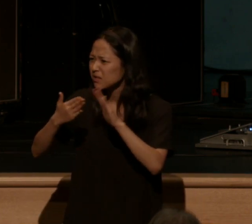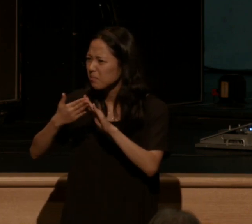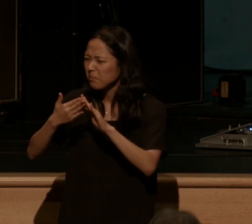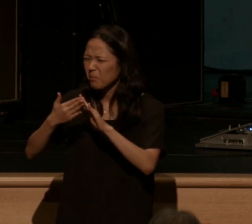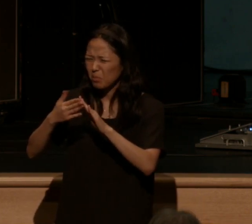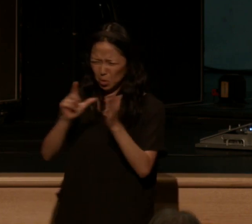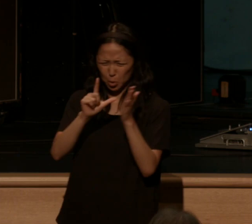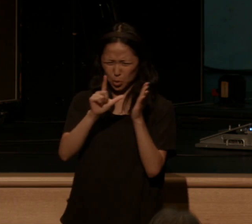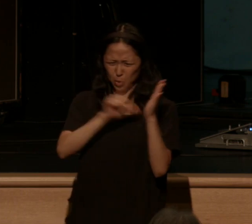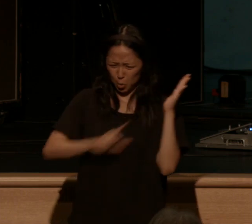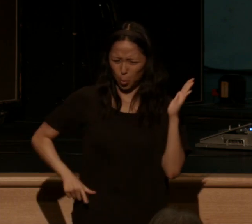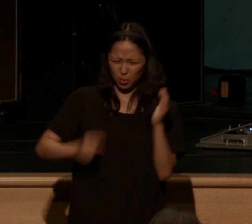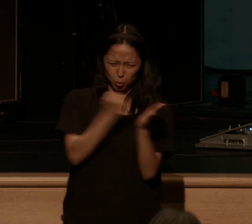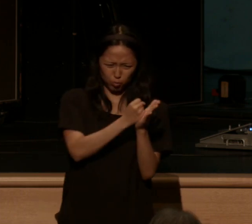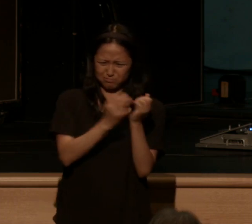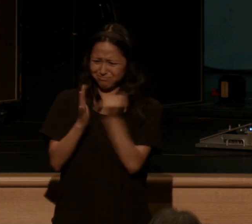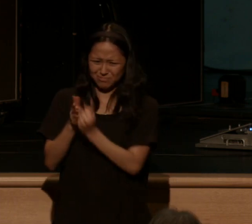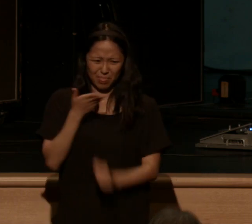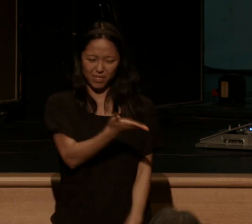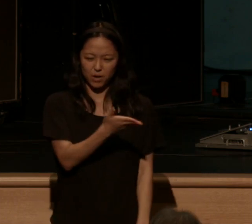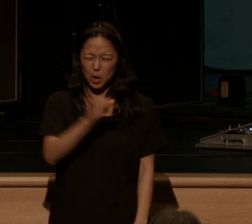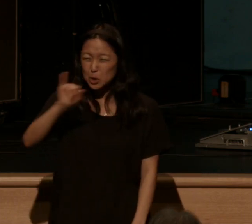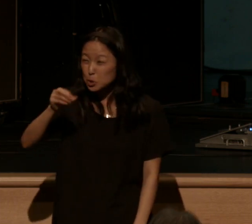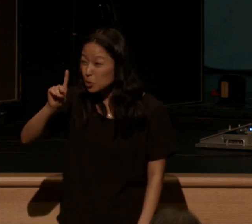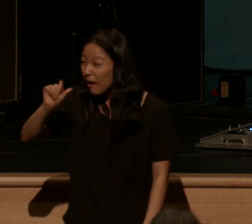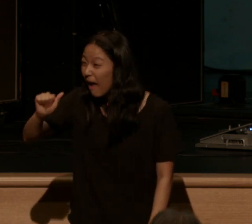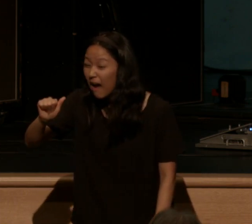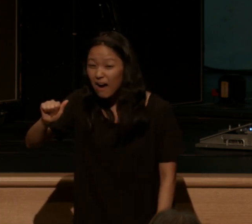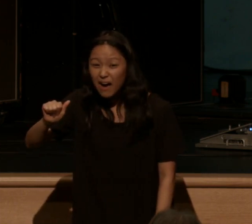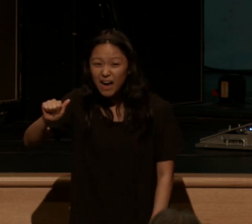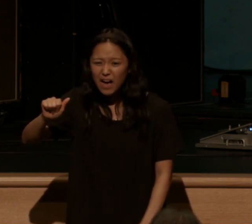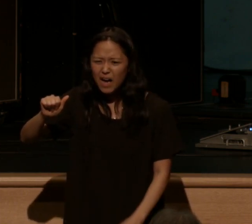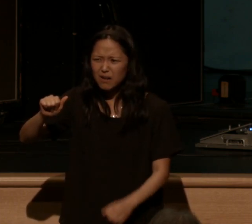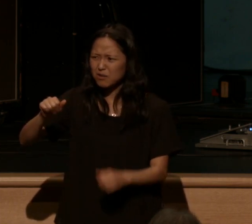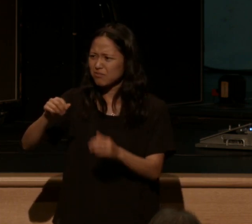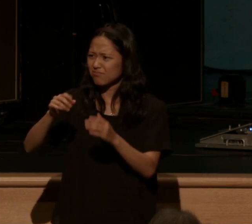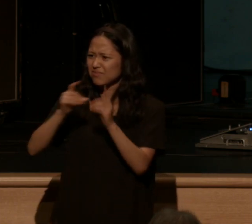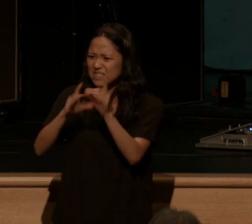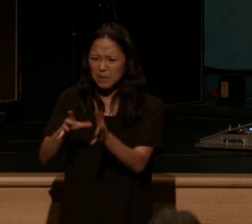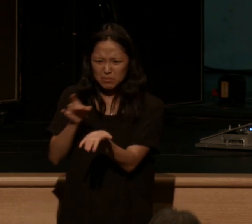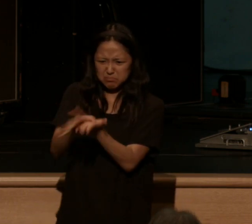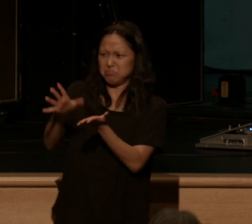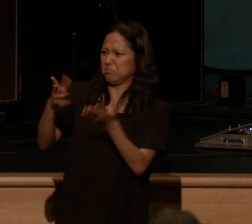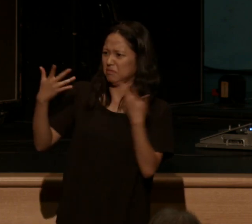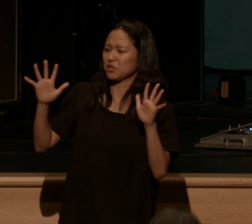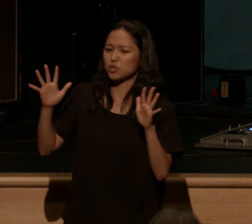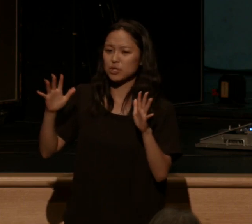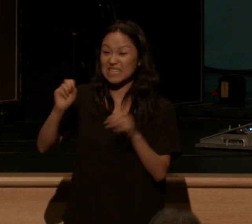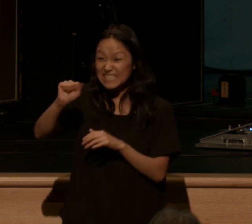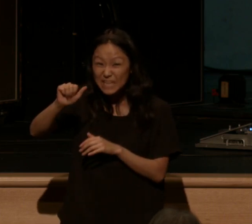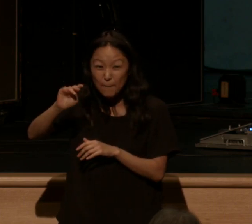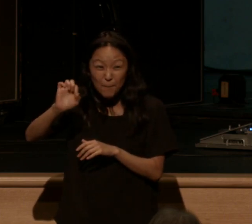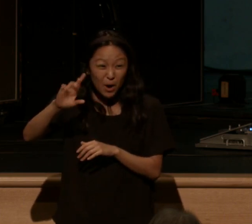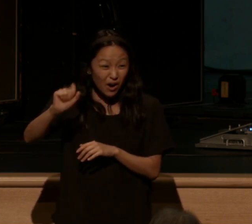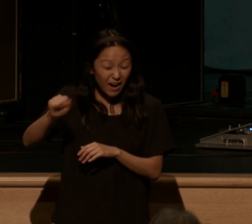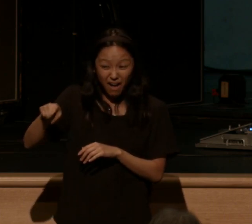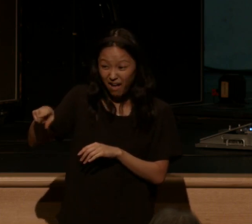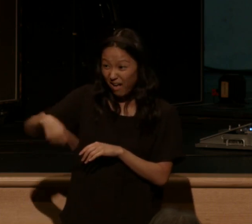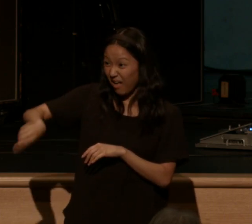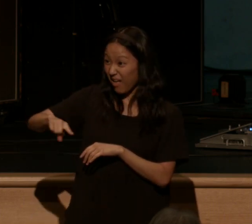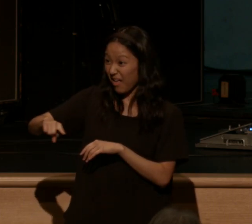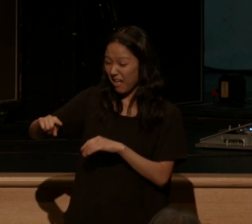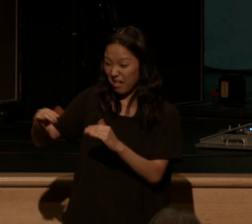Lord was crucified there. Judea, they had been rejected there. Samaria, ministered to those